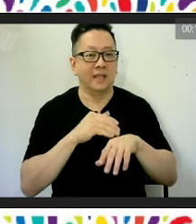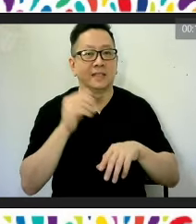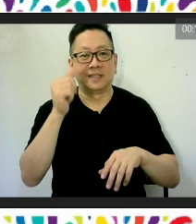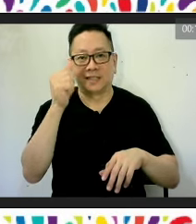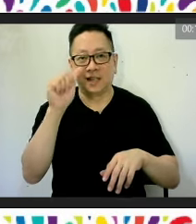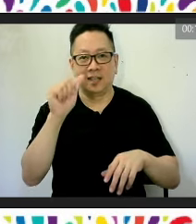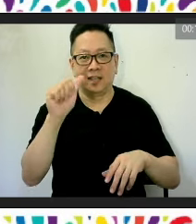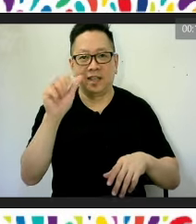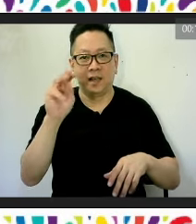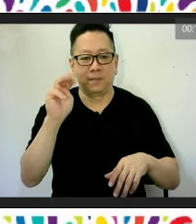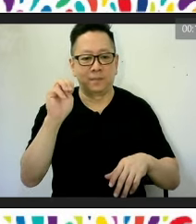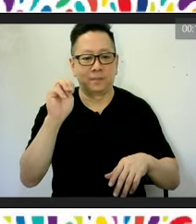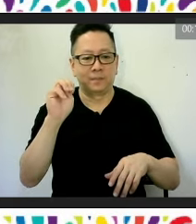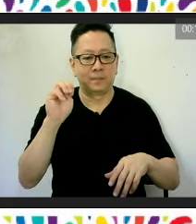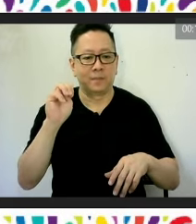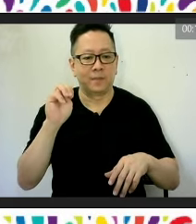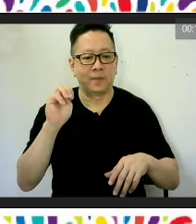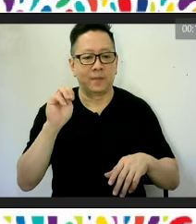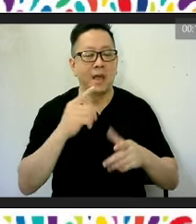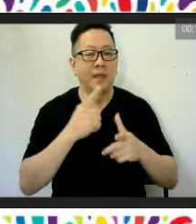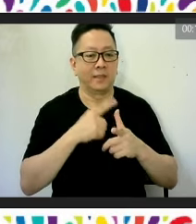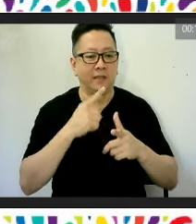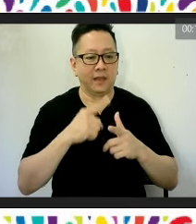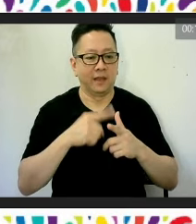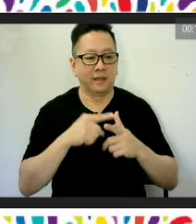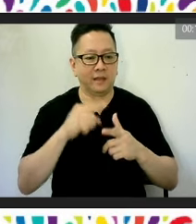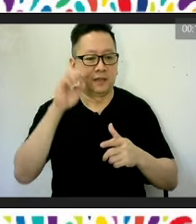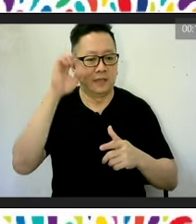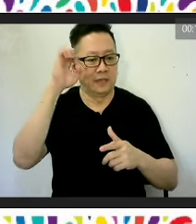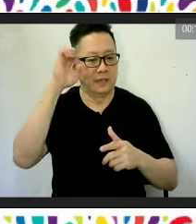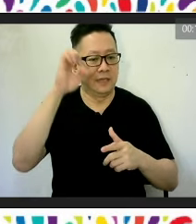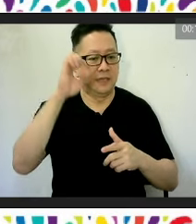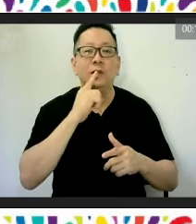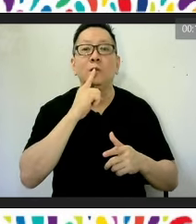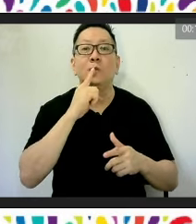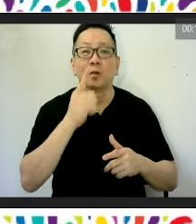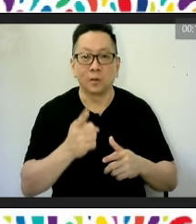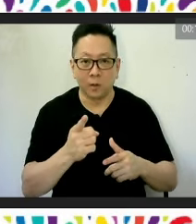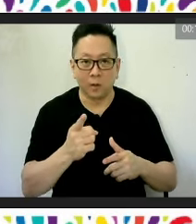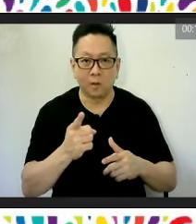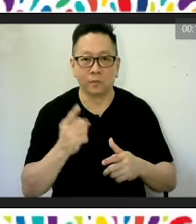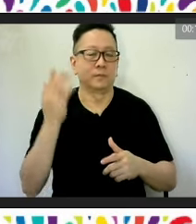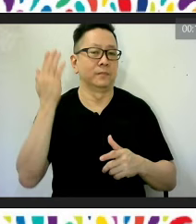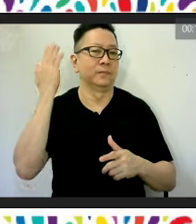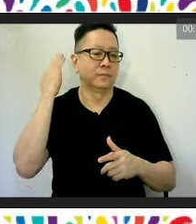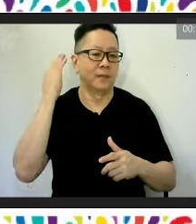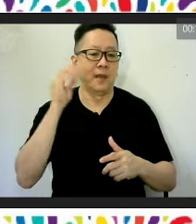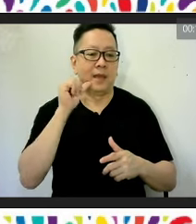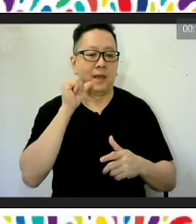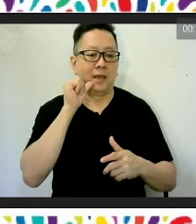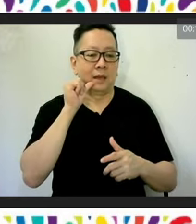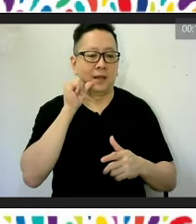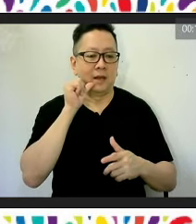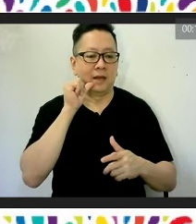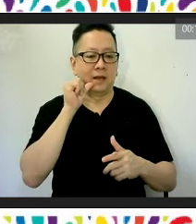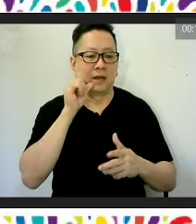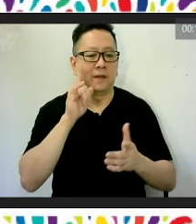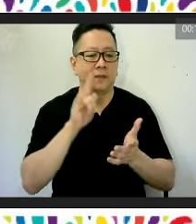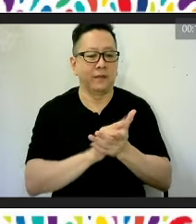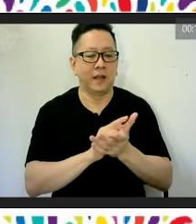at 10 a.m. Then he told